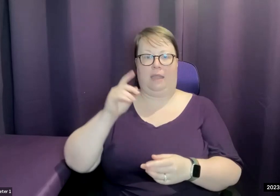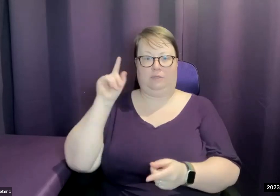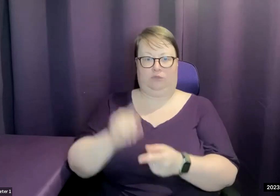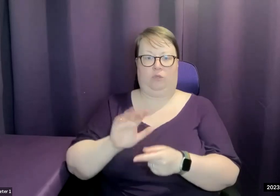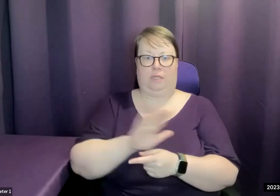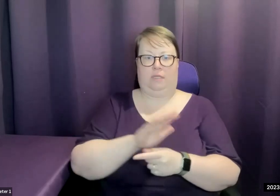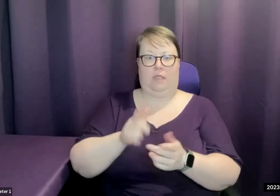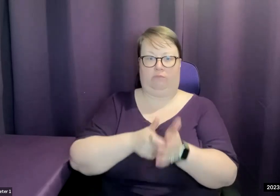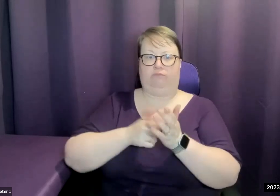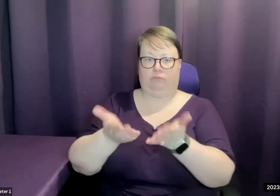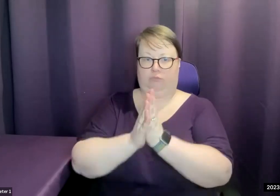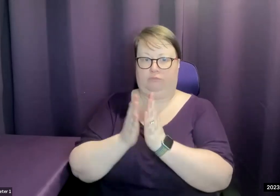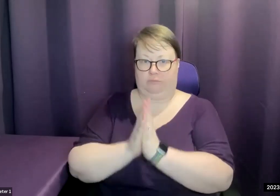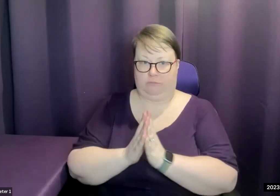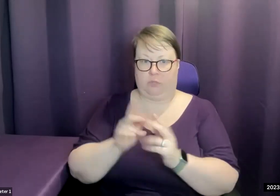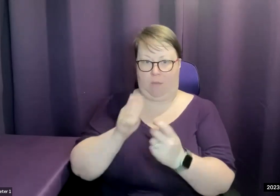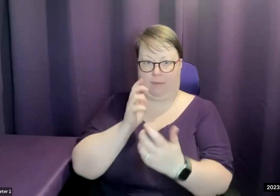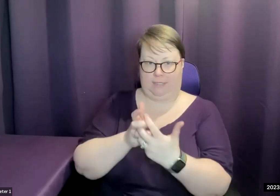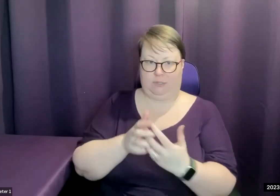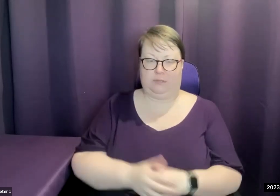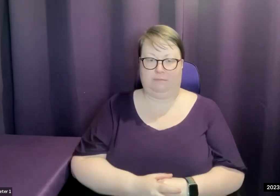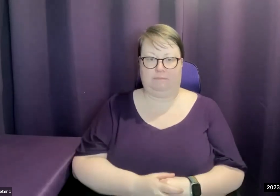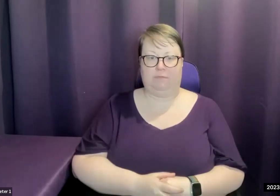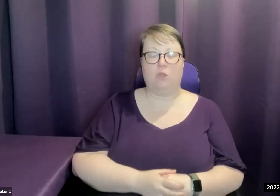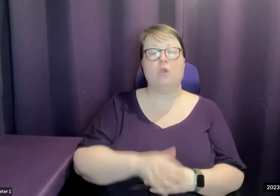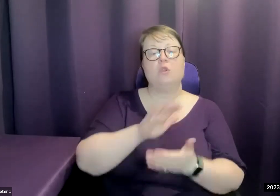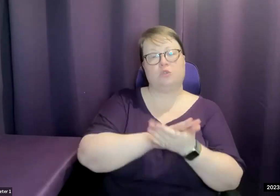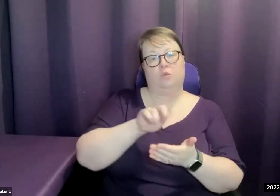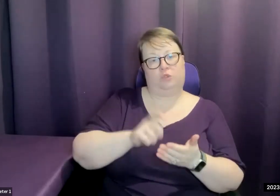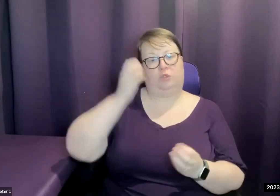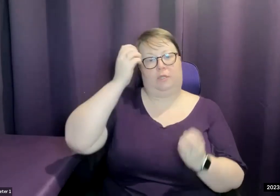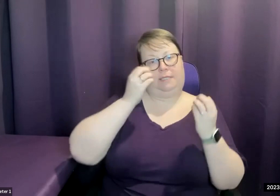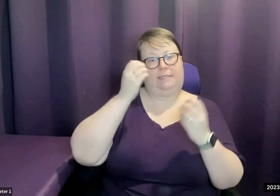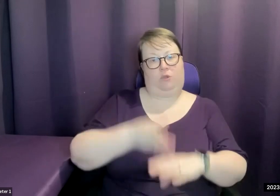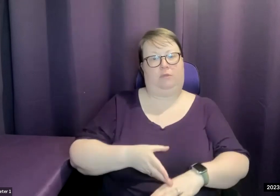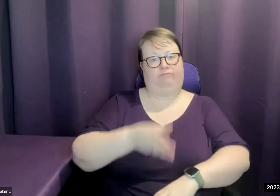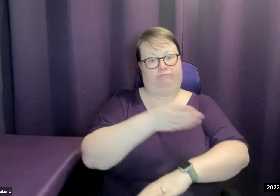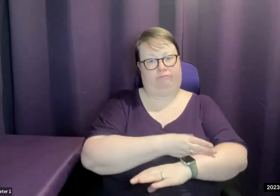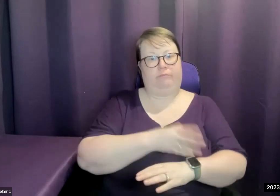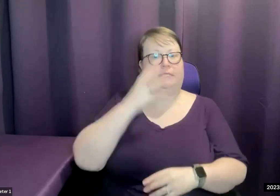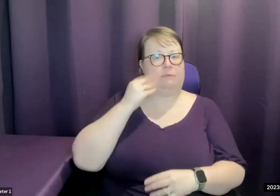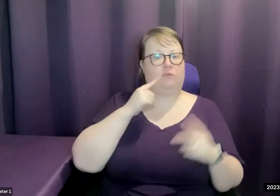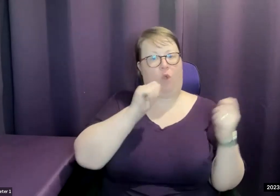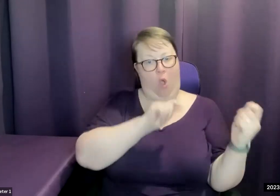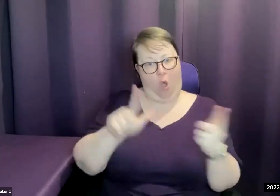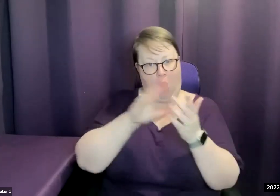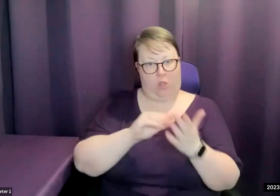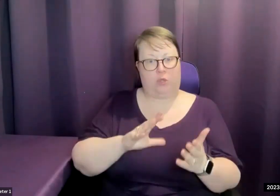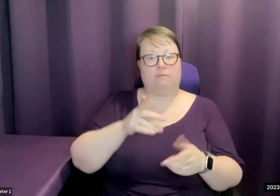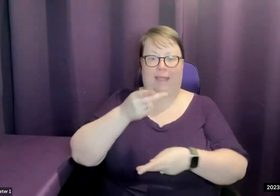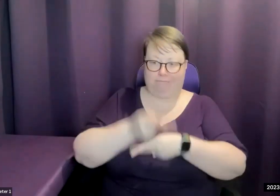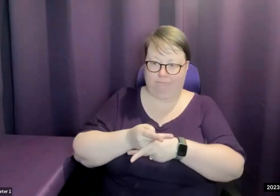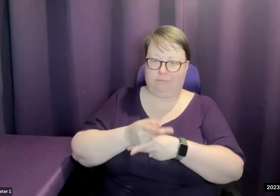pandemic. Schools should consider enhancing accessible experiences for all learners by retaining remote testing to let